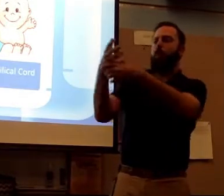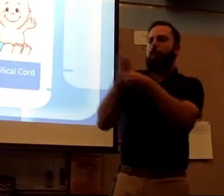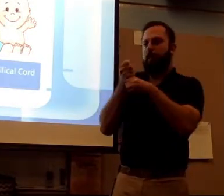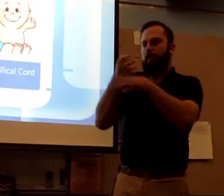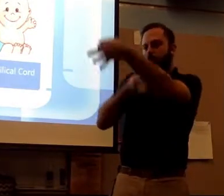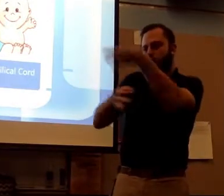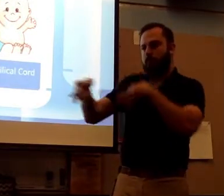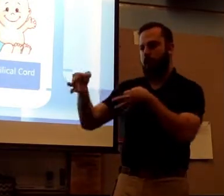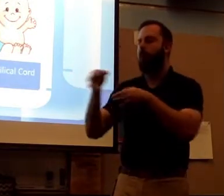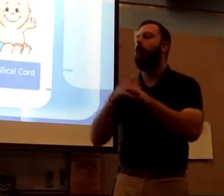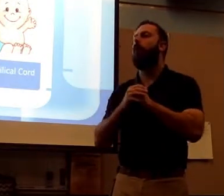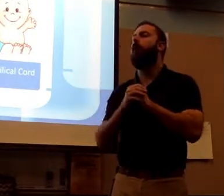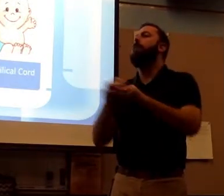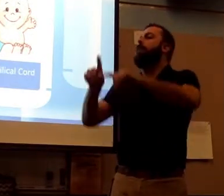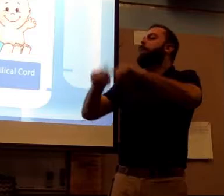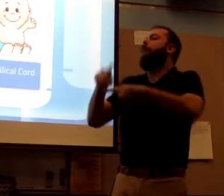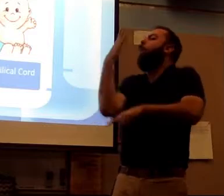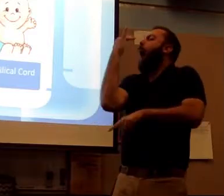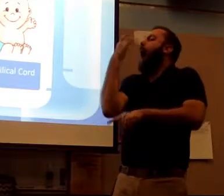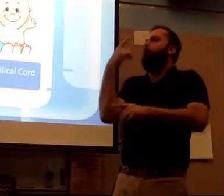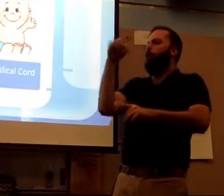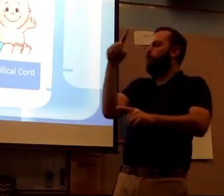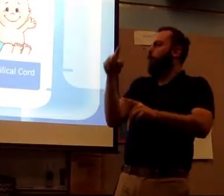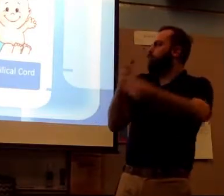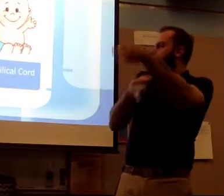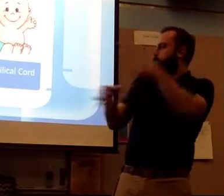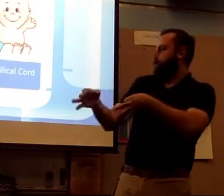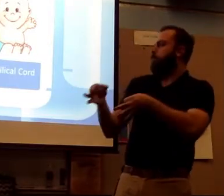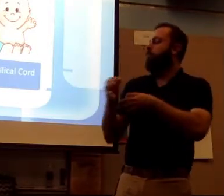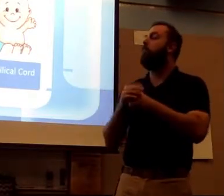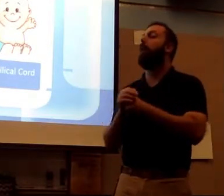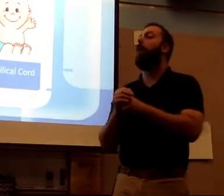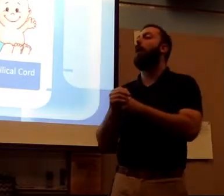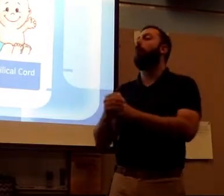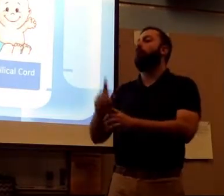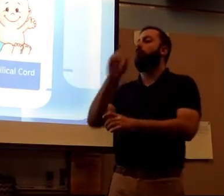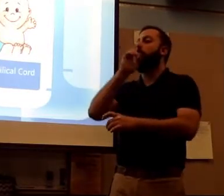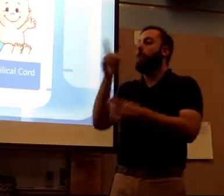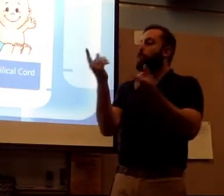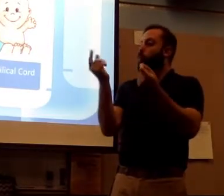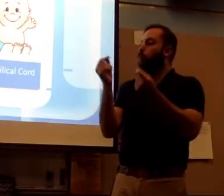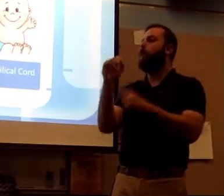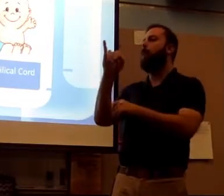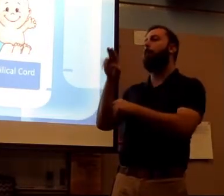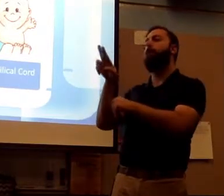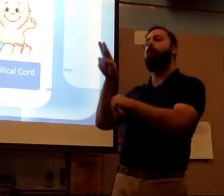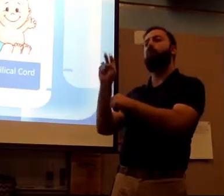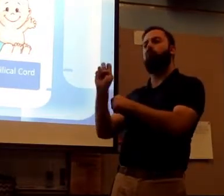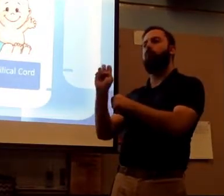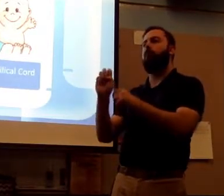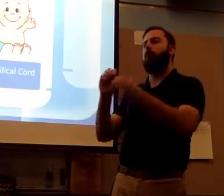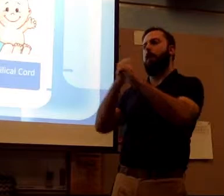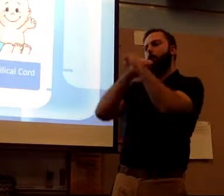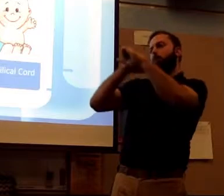transplants. It depends on why they need the transplant, but they basically have to wipe out their immune system before they can put these new